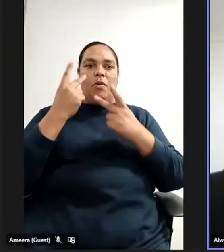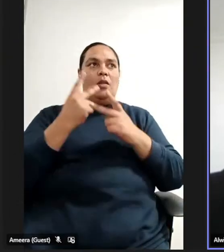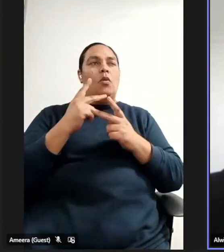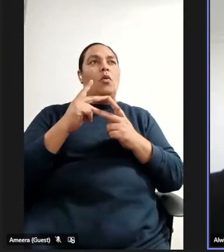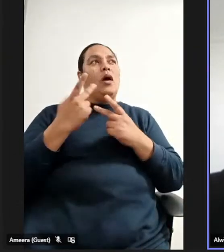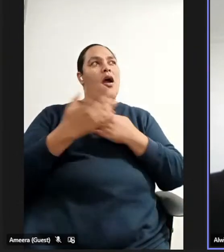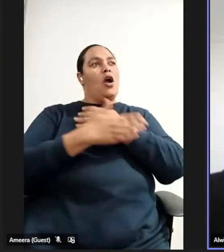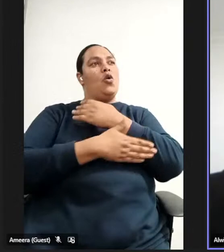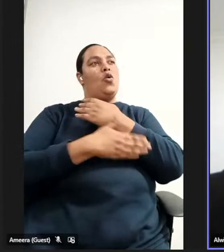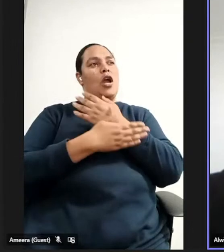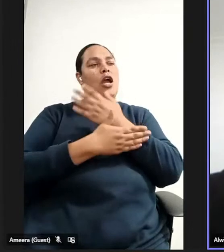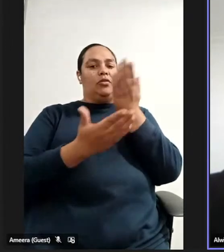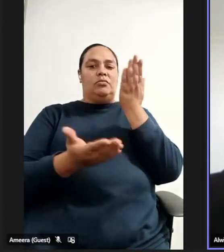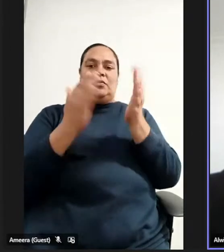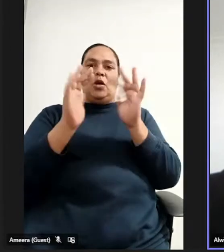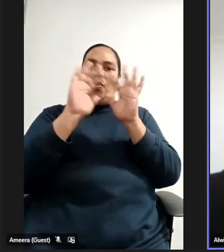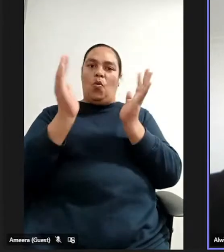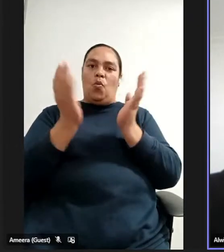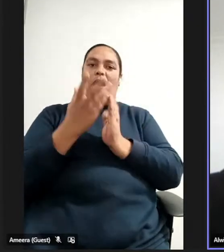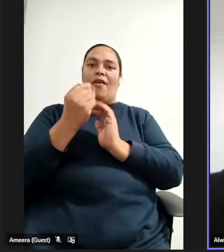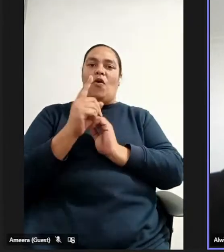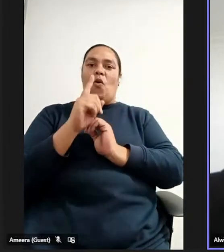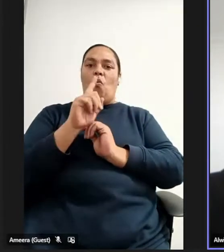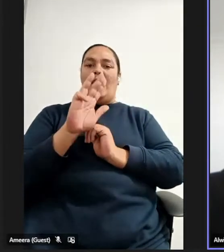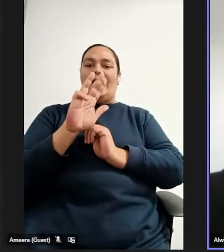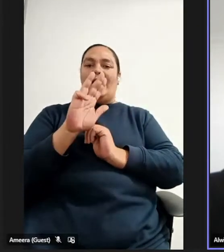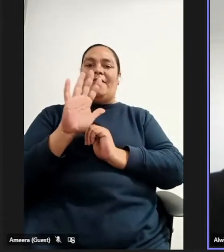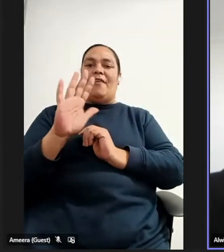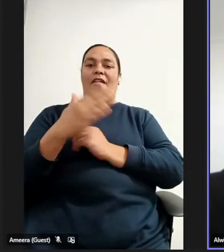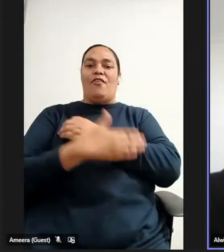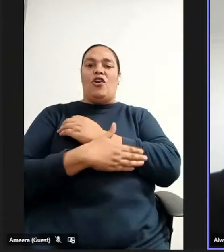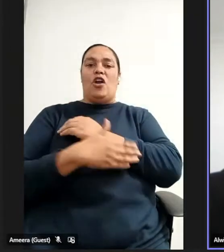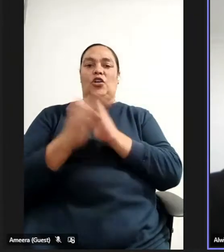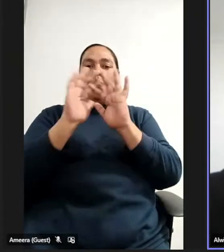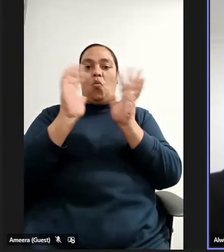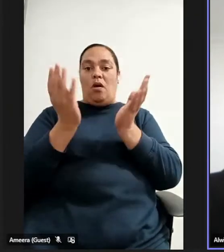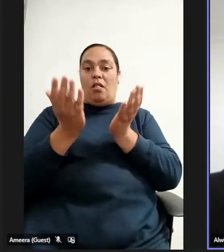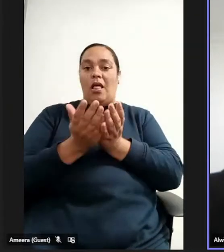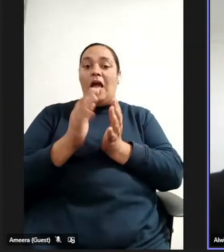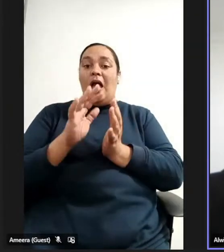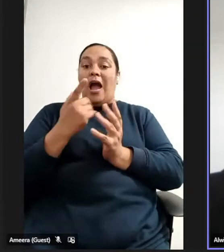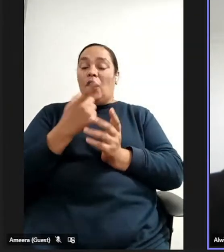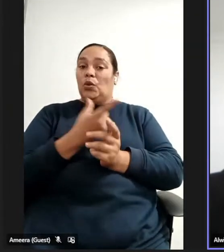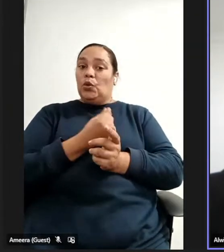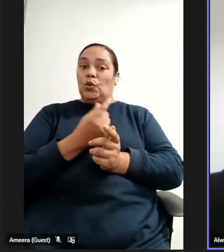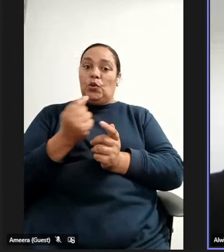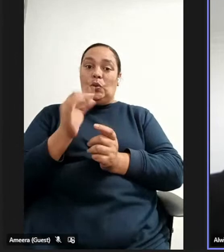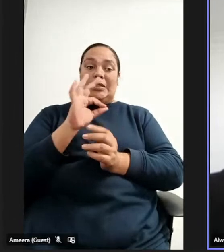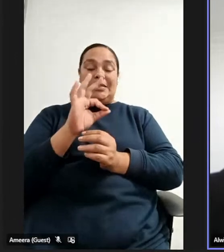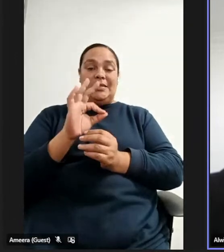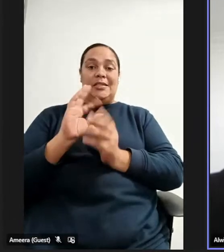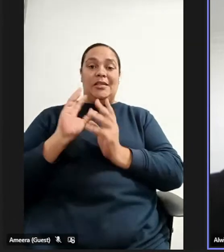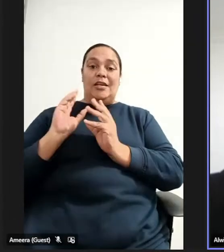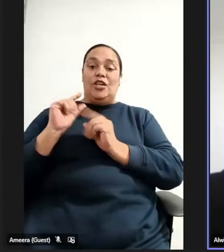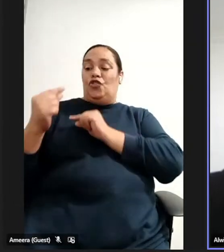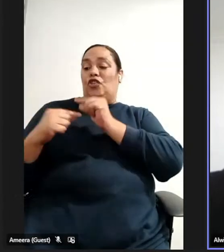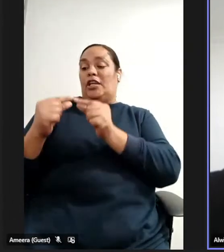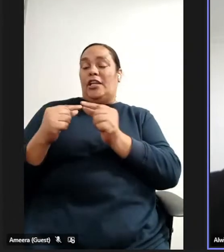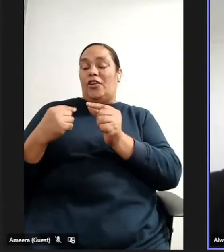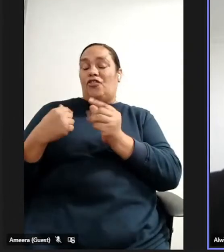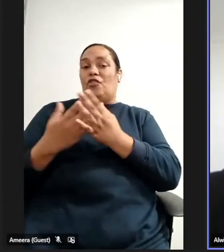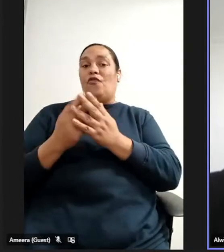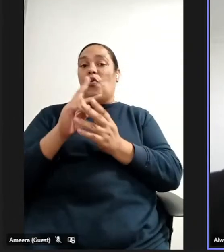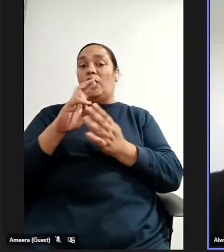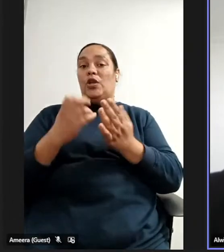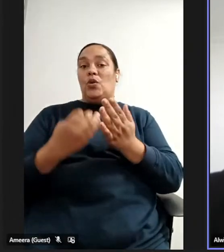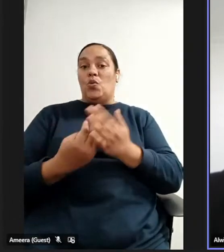about 195 countries in the world. How do you rank them in terms of their generation capacity for renewables?